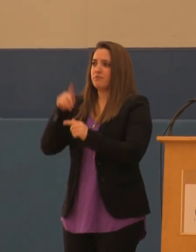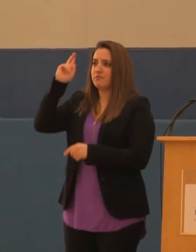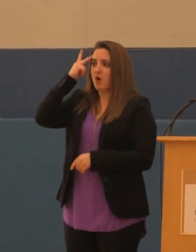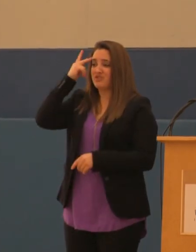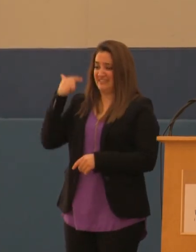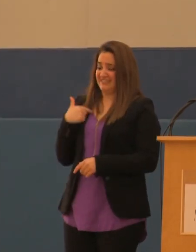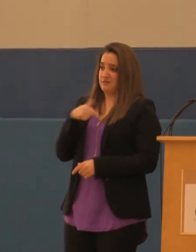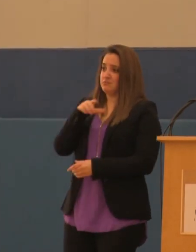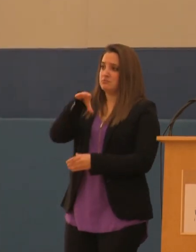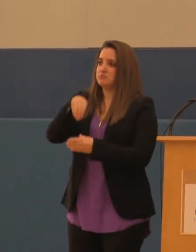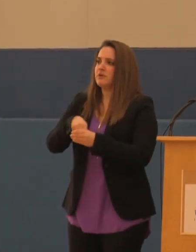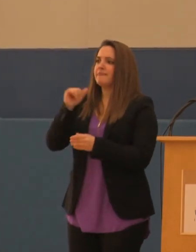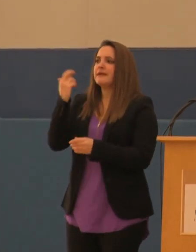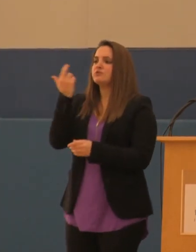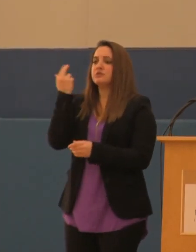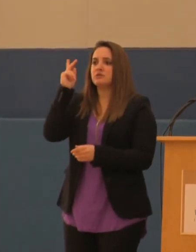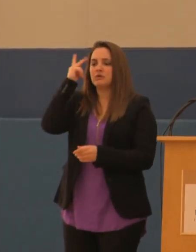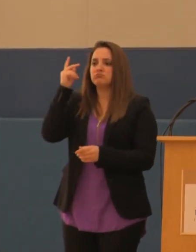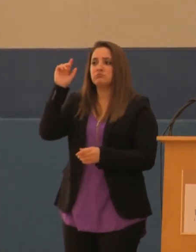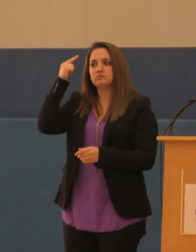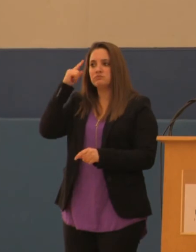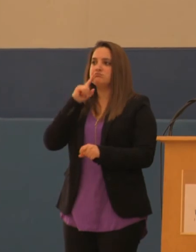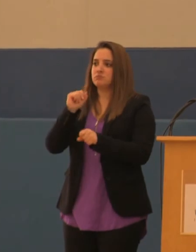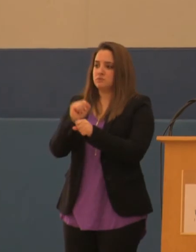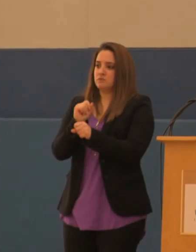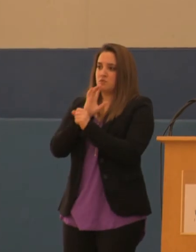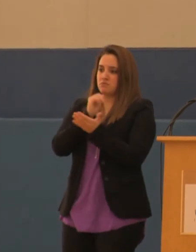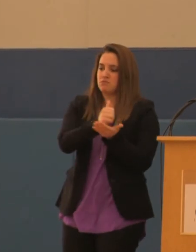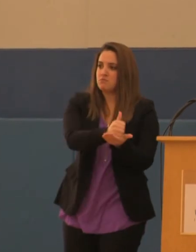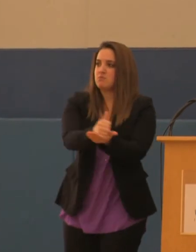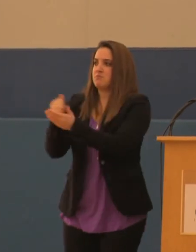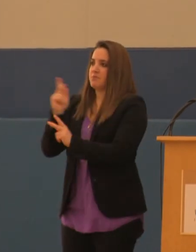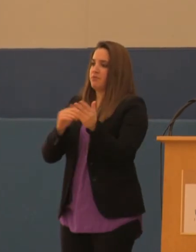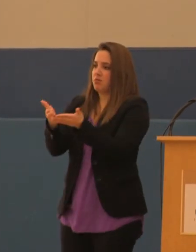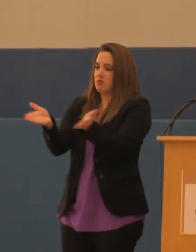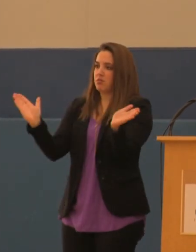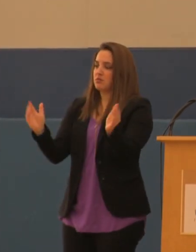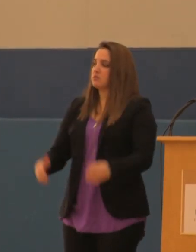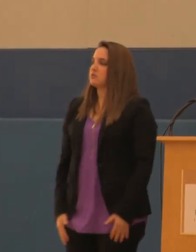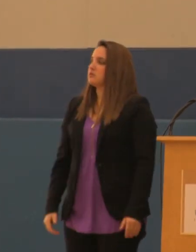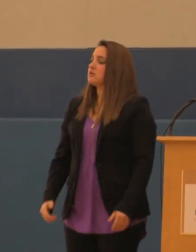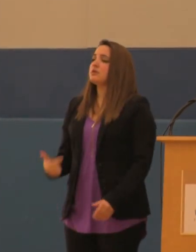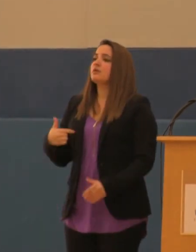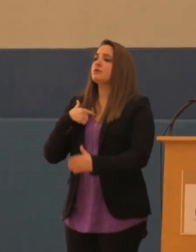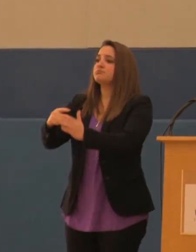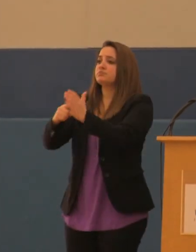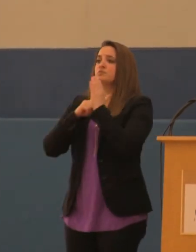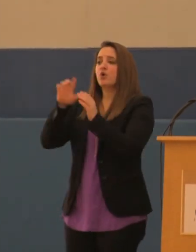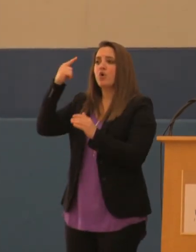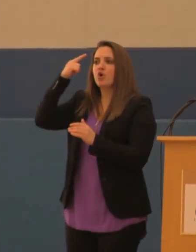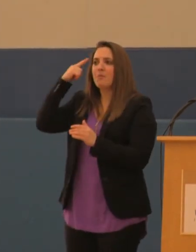Participation alone is what compels government to truly serve the public interest. We need a government that is actively for the